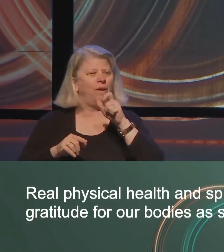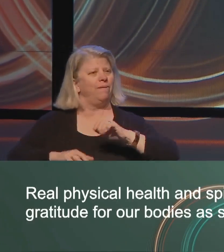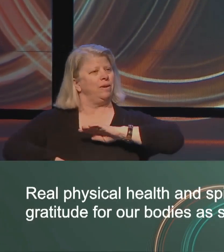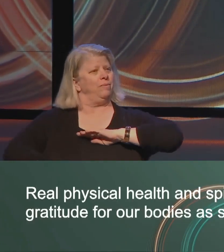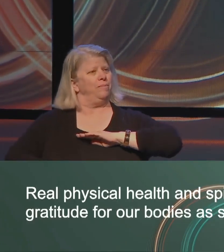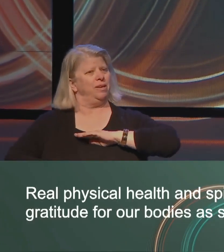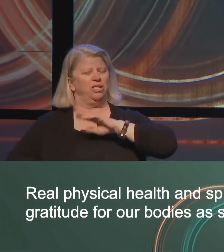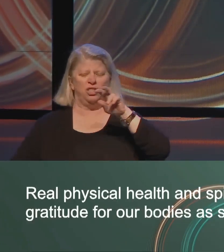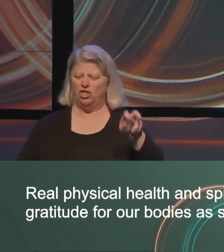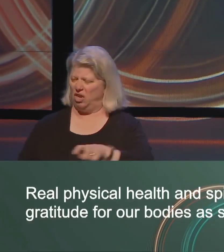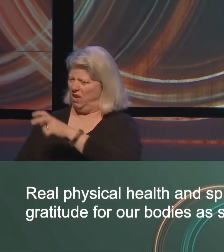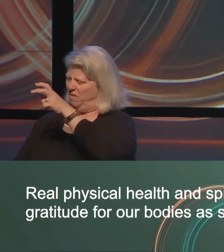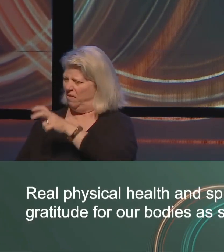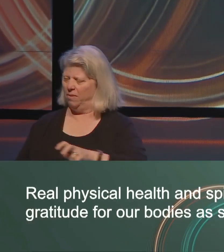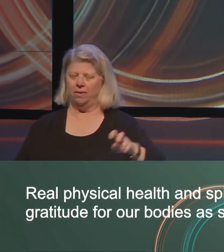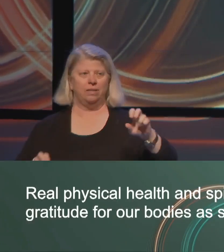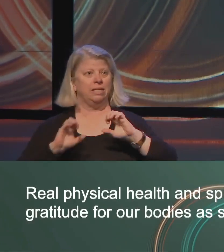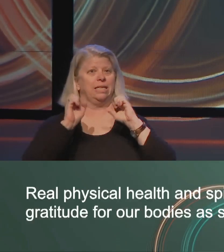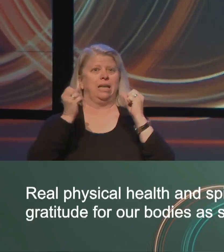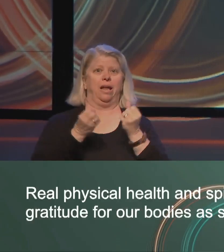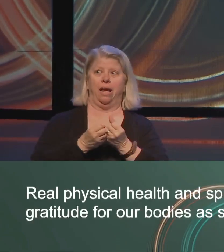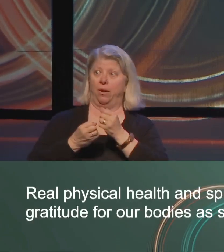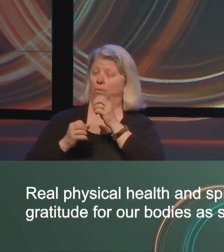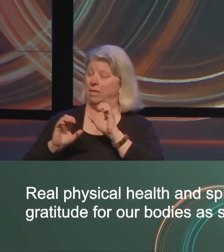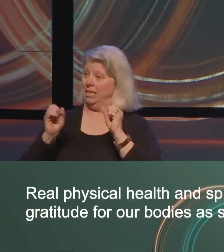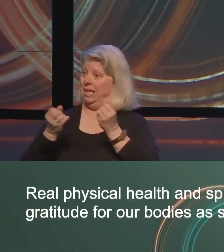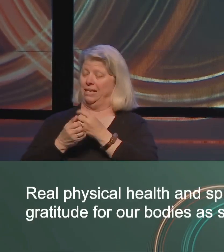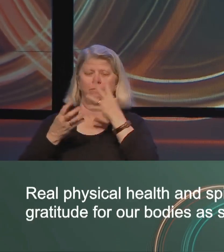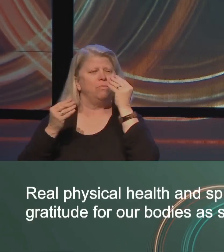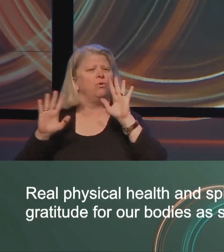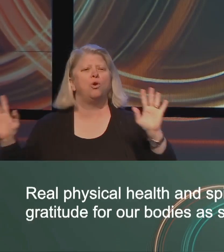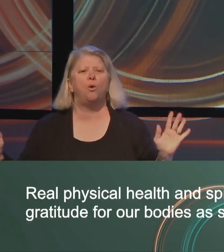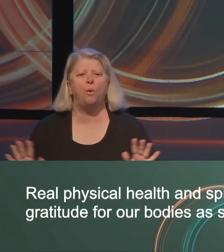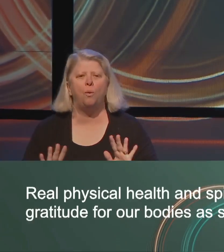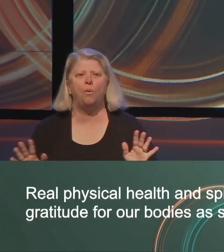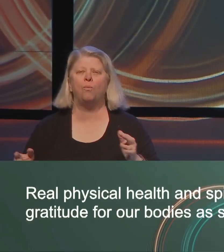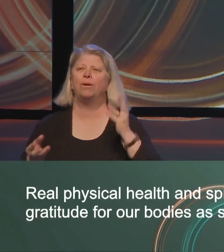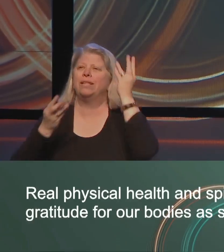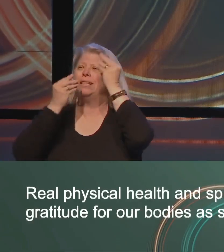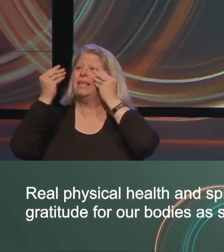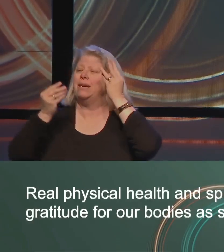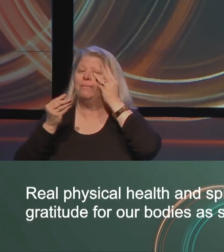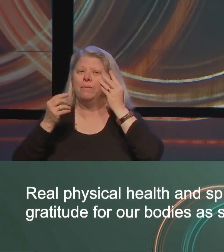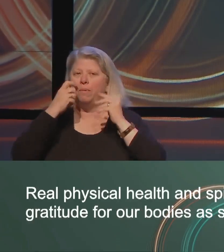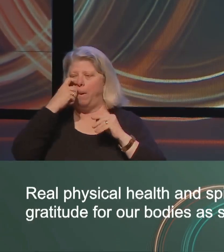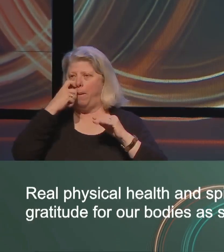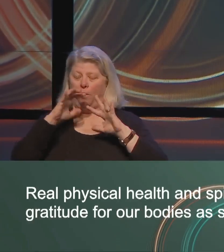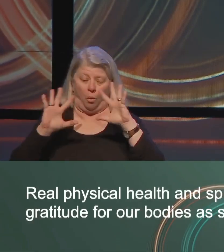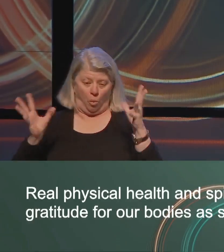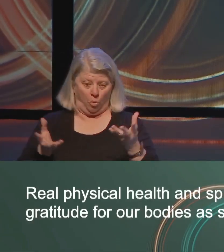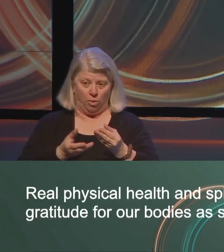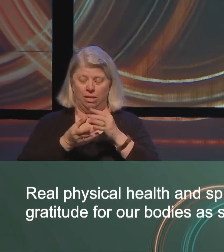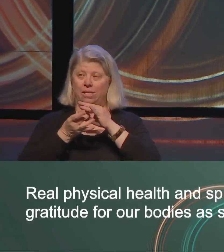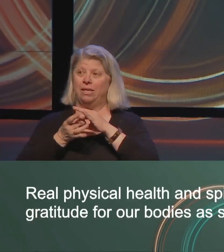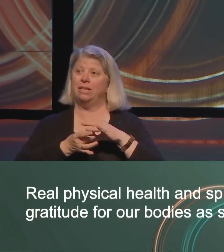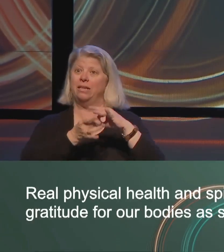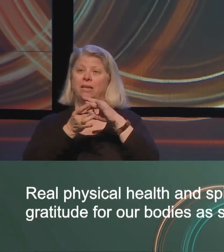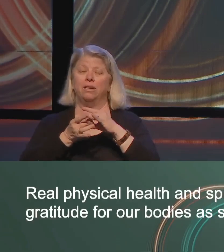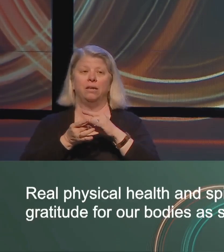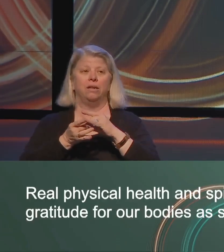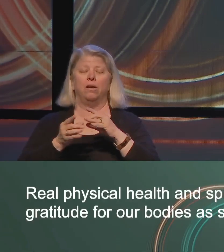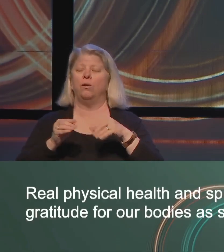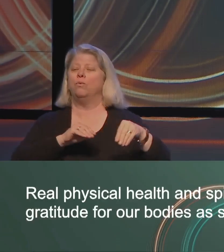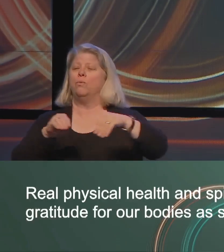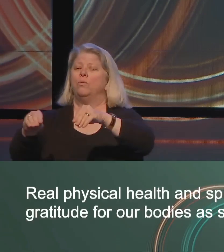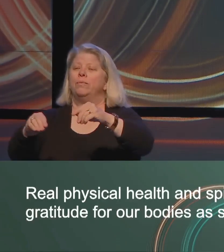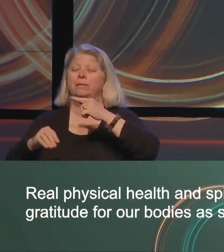meet the shifting of society and what society says is beautiful. No. When we think about it this way, holistically, and we bring movement in, we